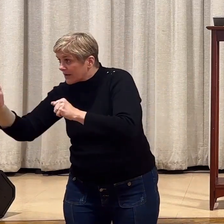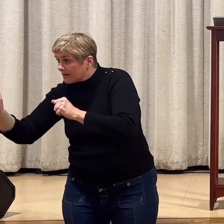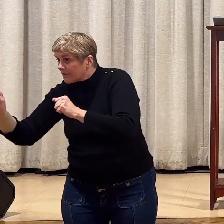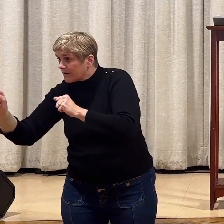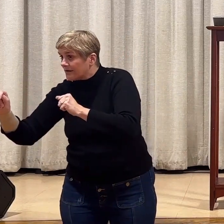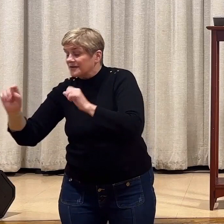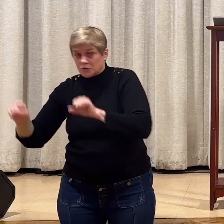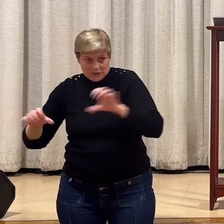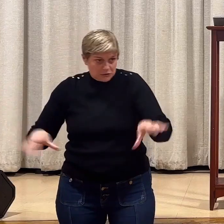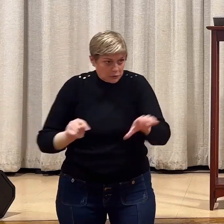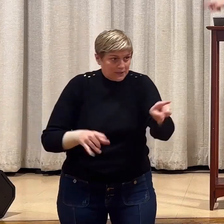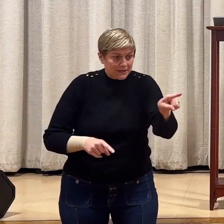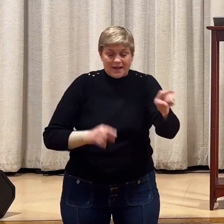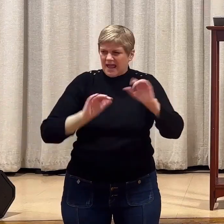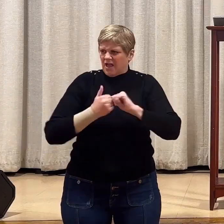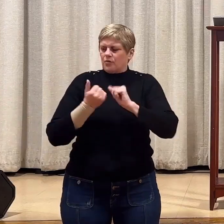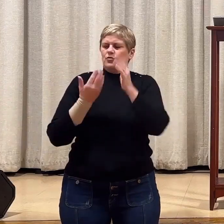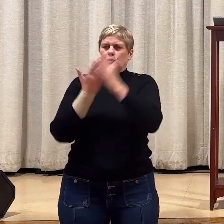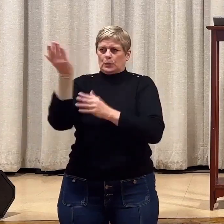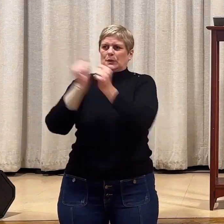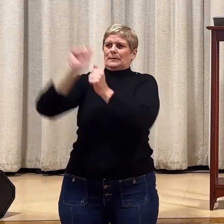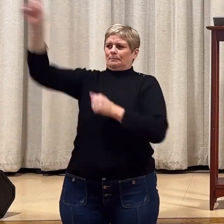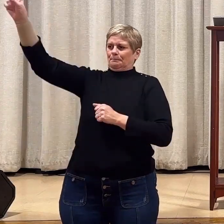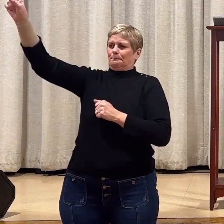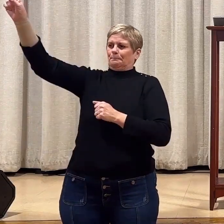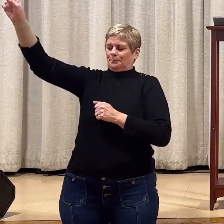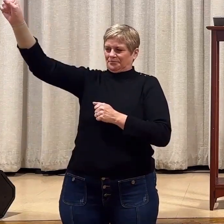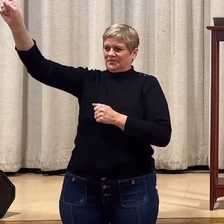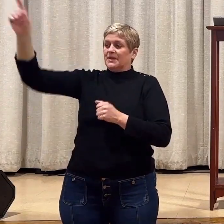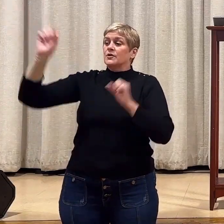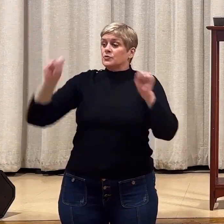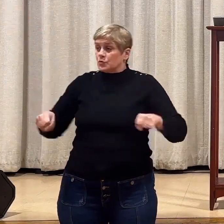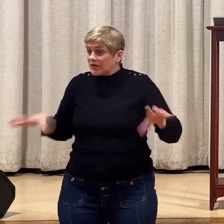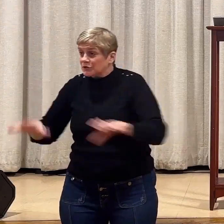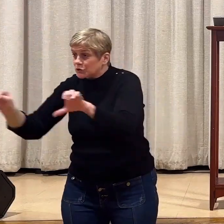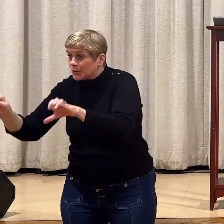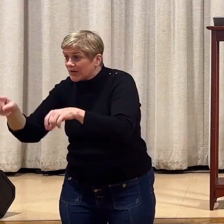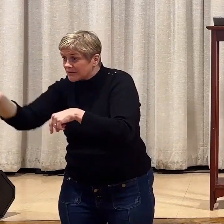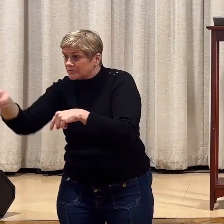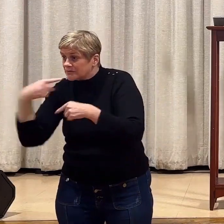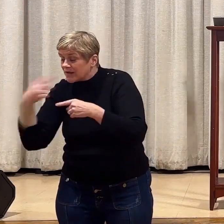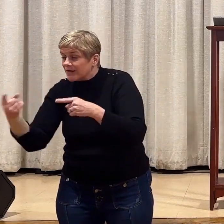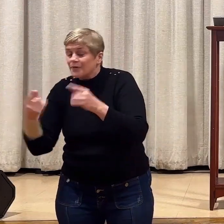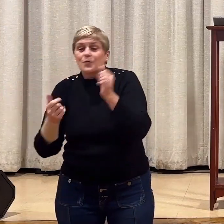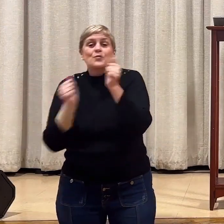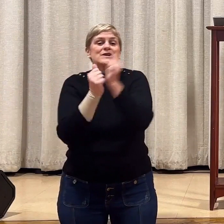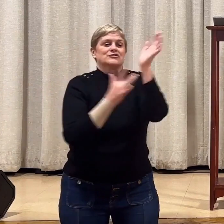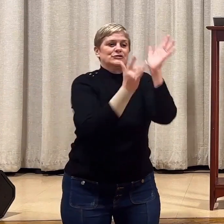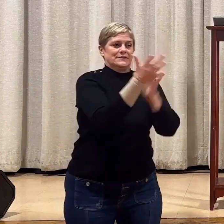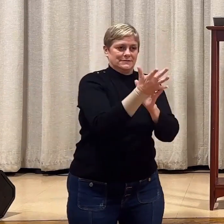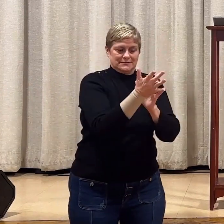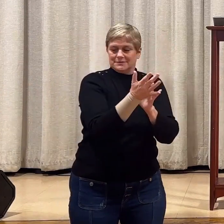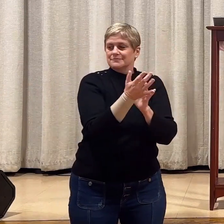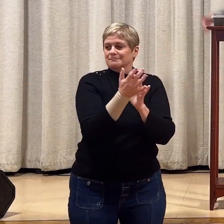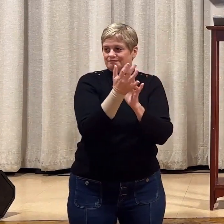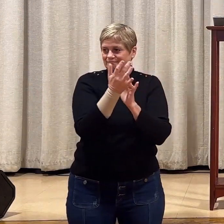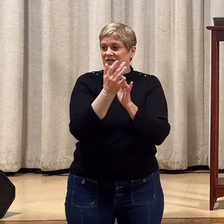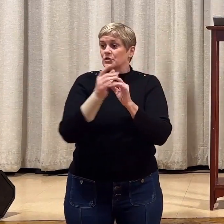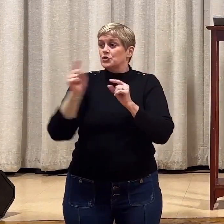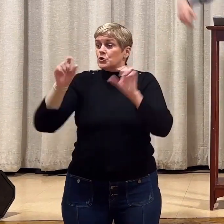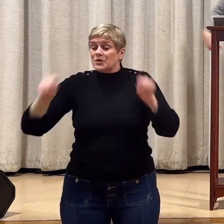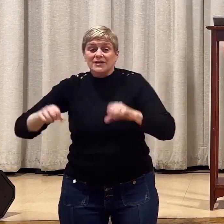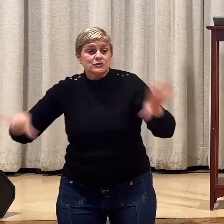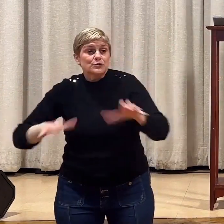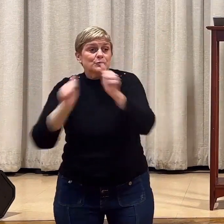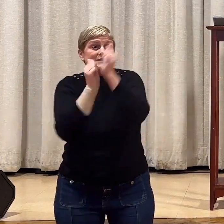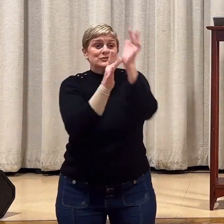through Christ. You can do it through Christ. You can do